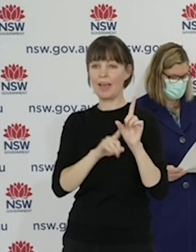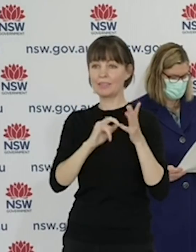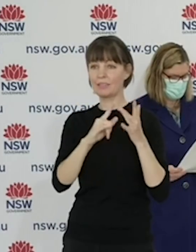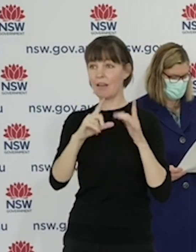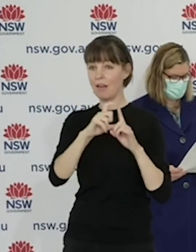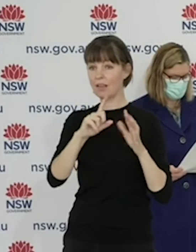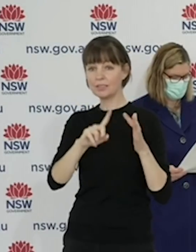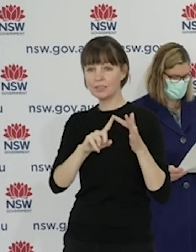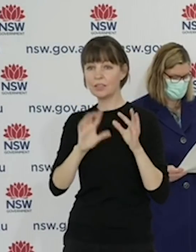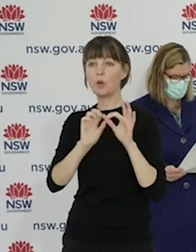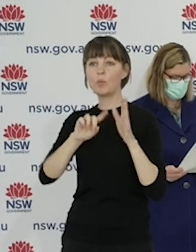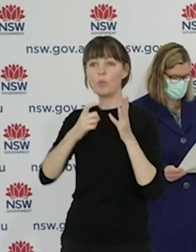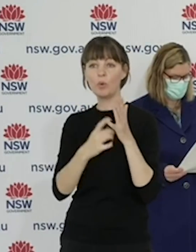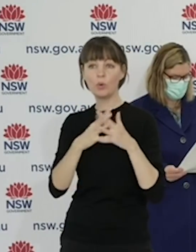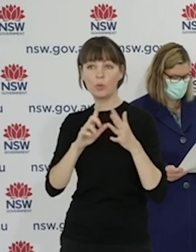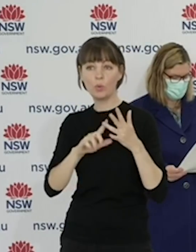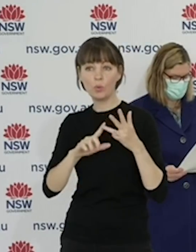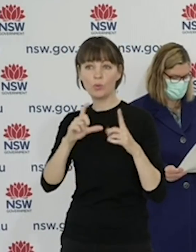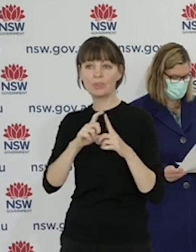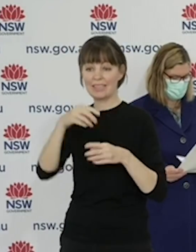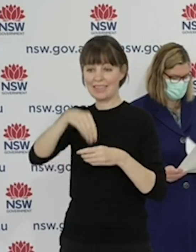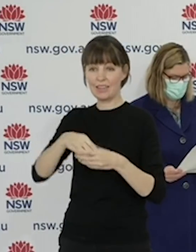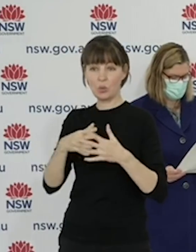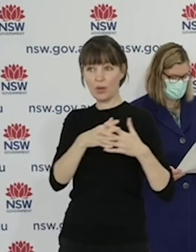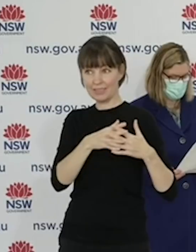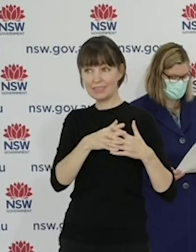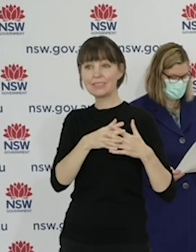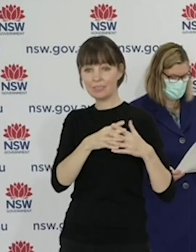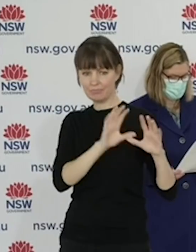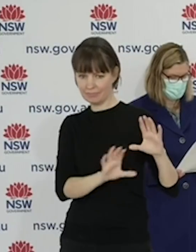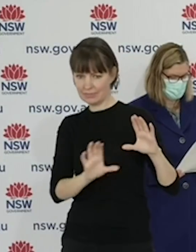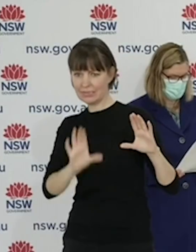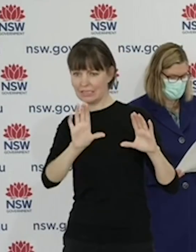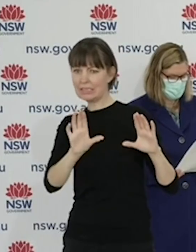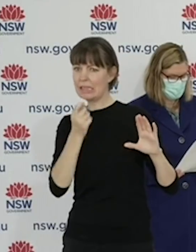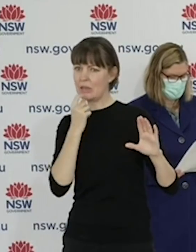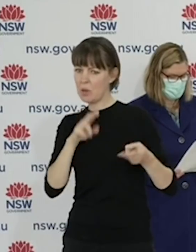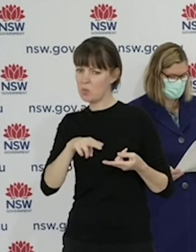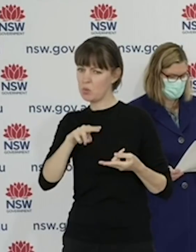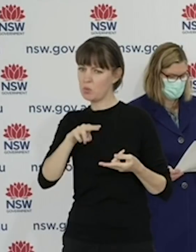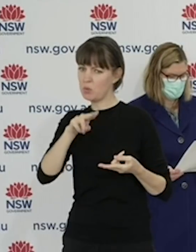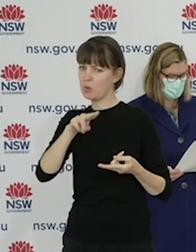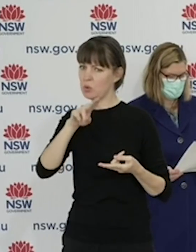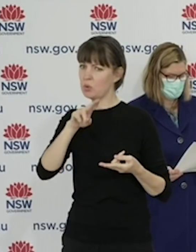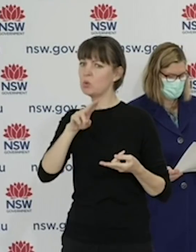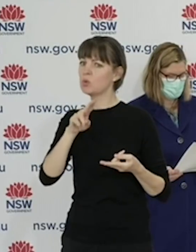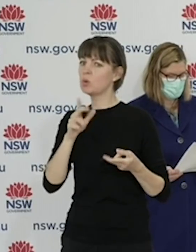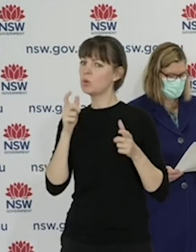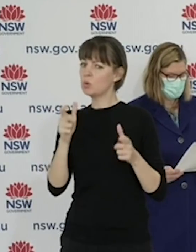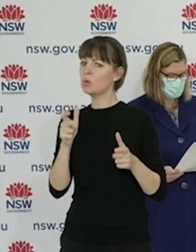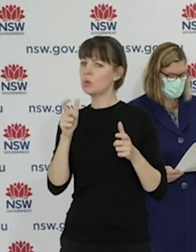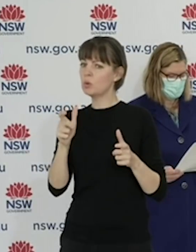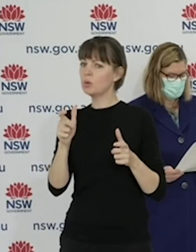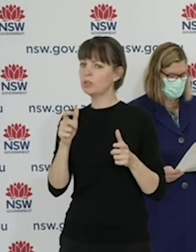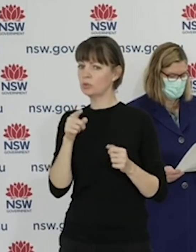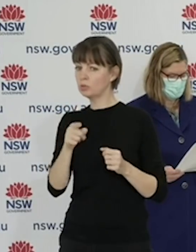are starting to have an increase in cases. So they're not at high levels yet, but we don't want them to get higher. So please note that if you live in those